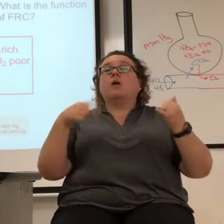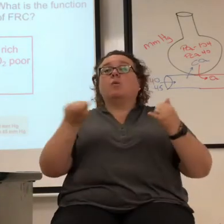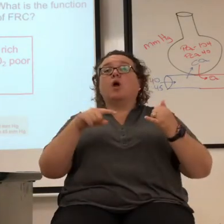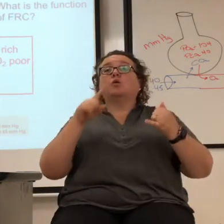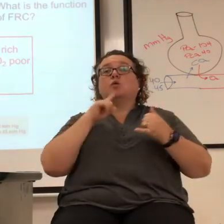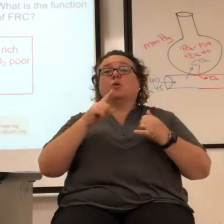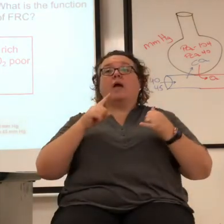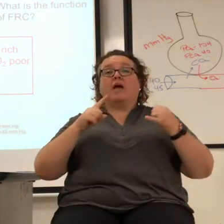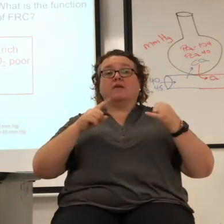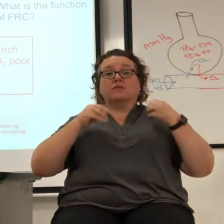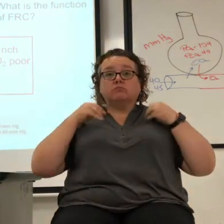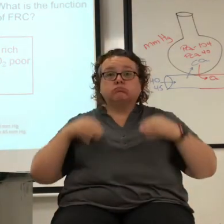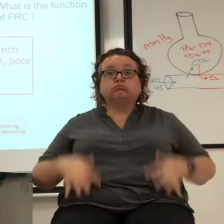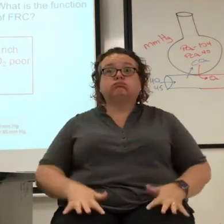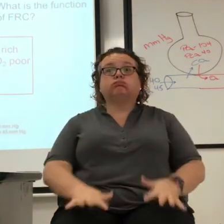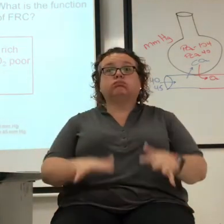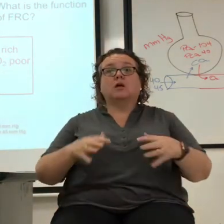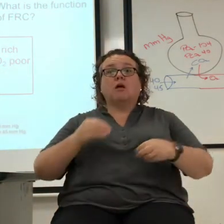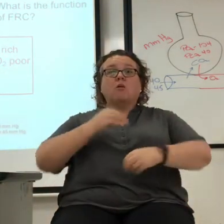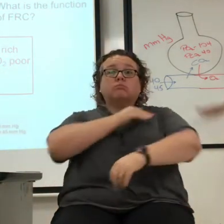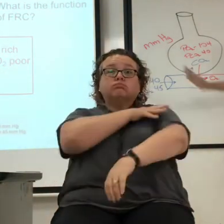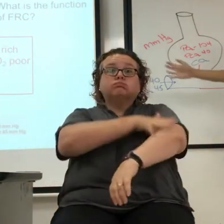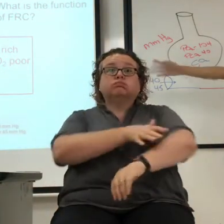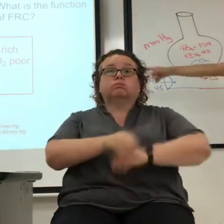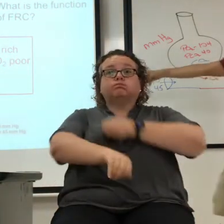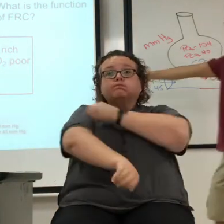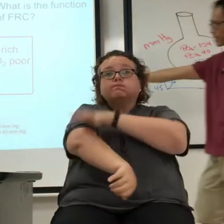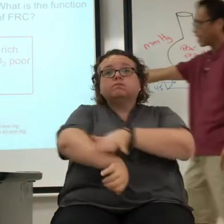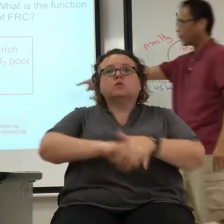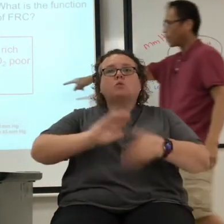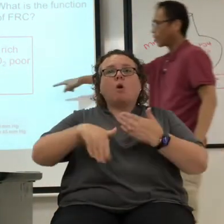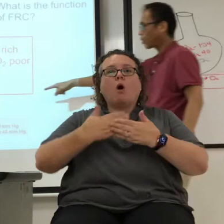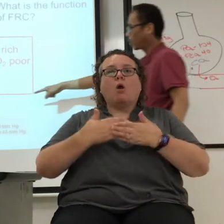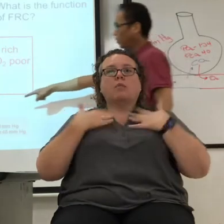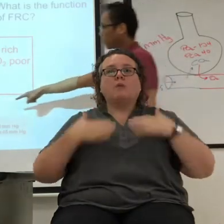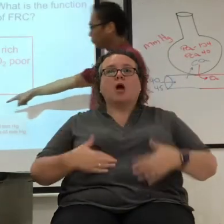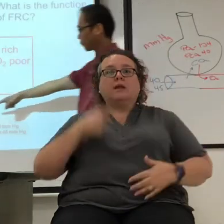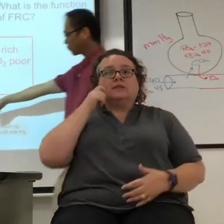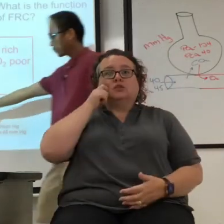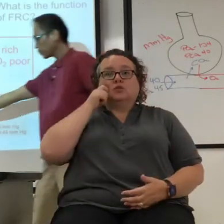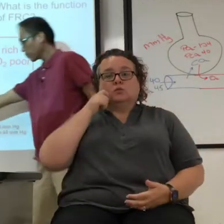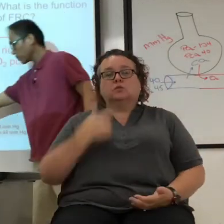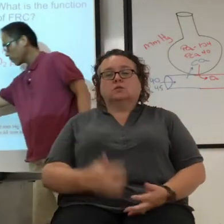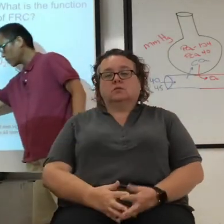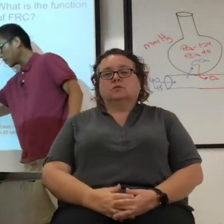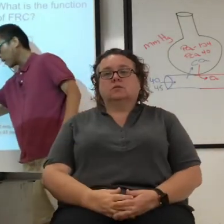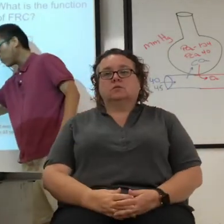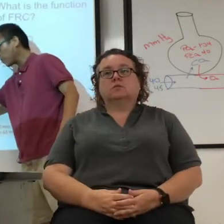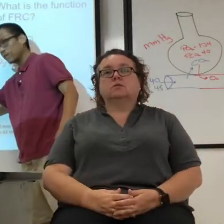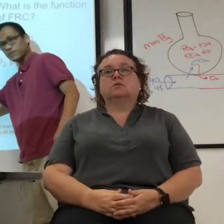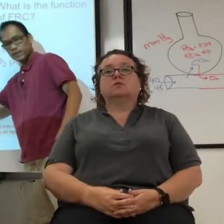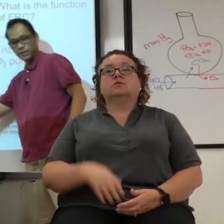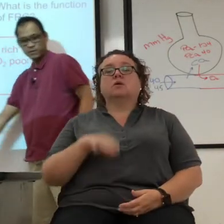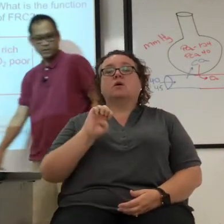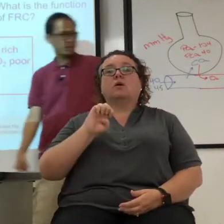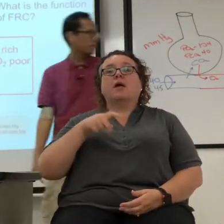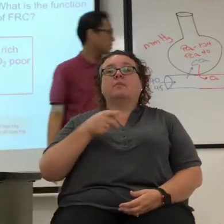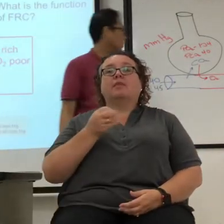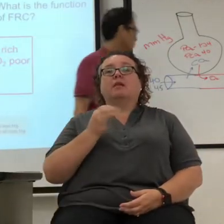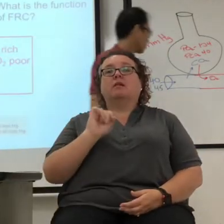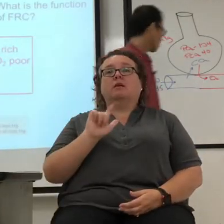whole body. You distribute it to all the body tissues. Like, so the figure here is like down there. So epithelial